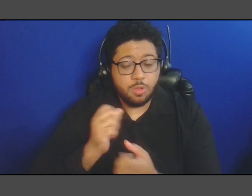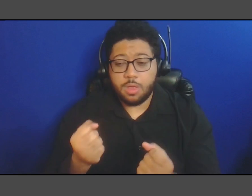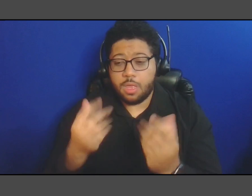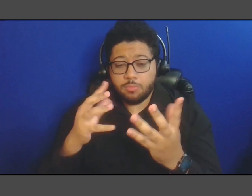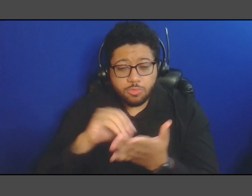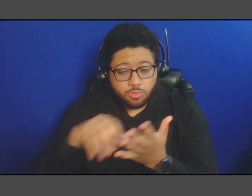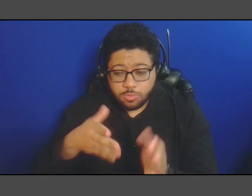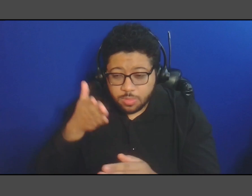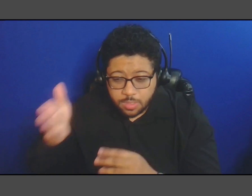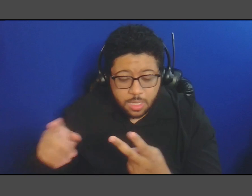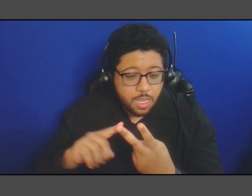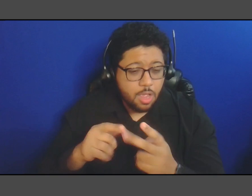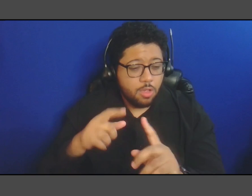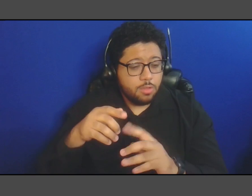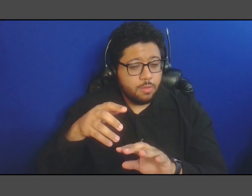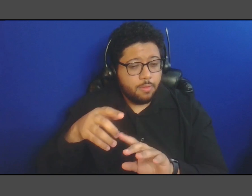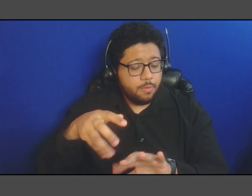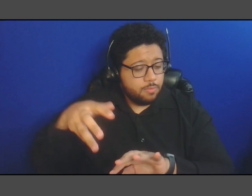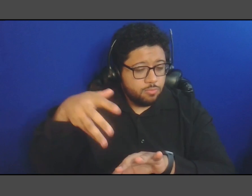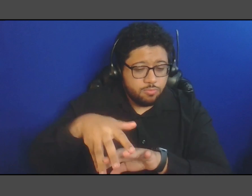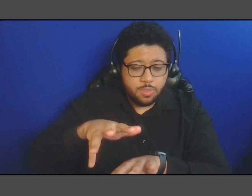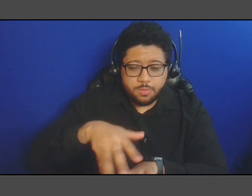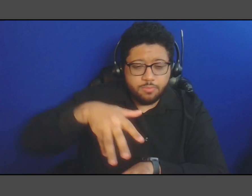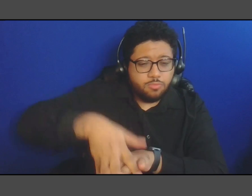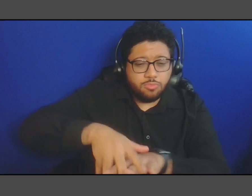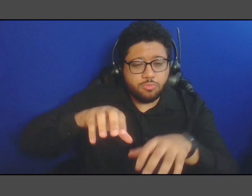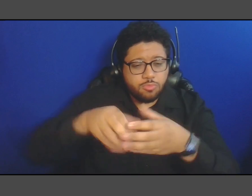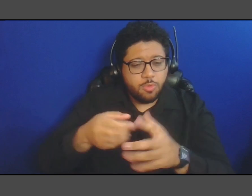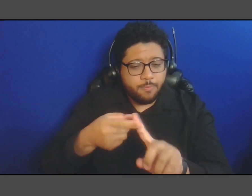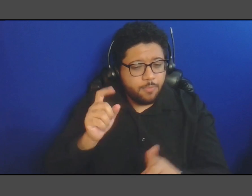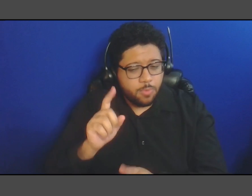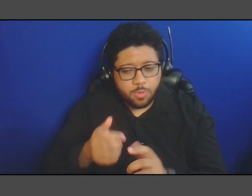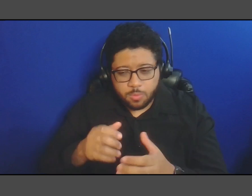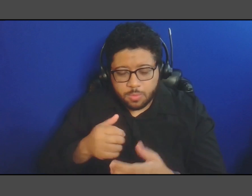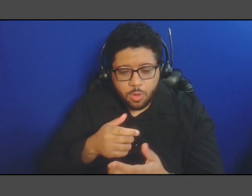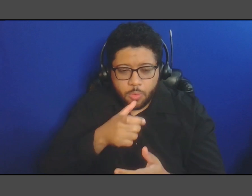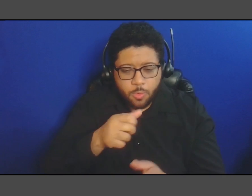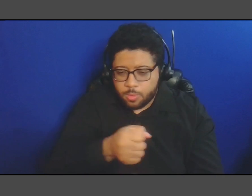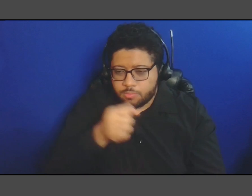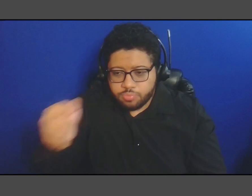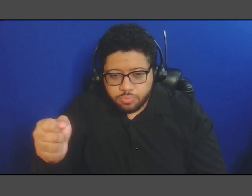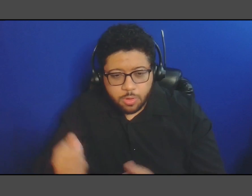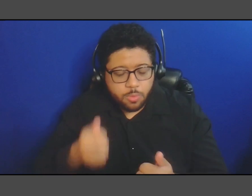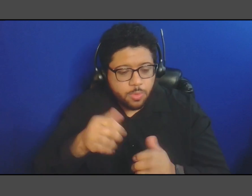their ages were, all of this information that